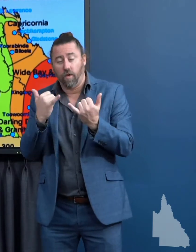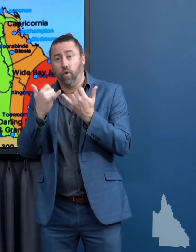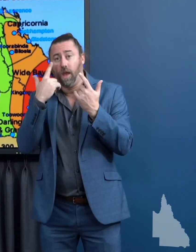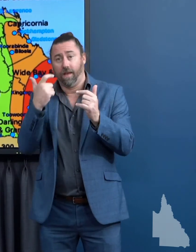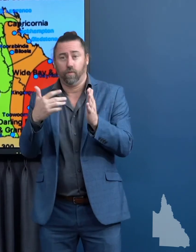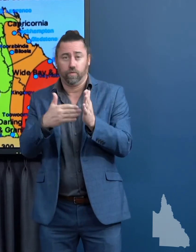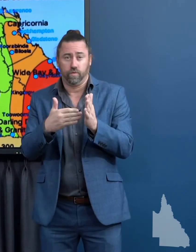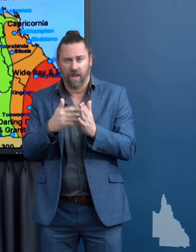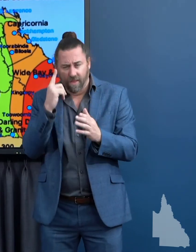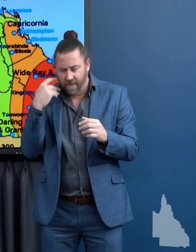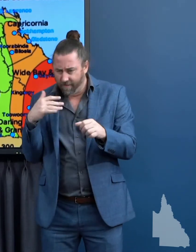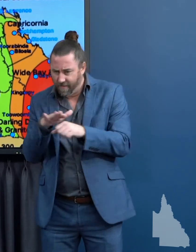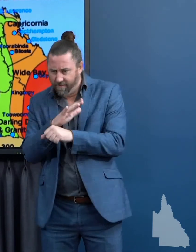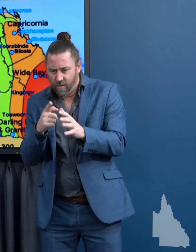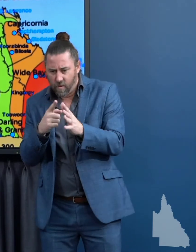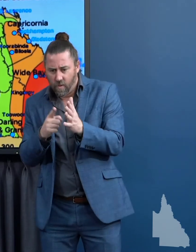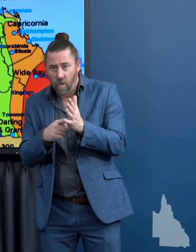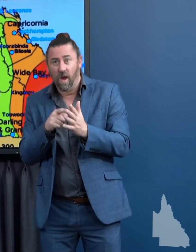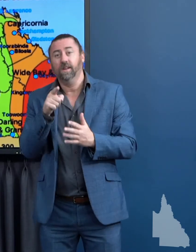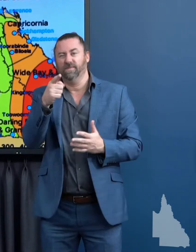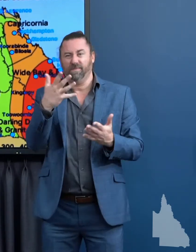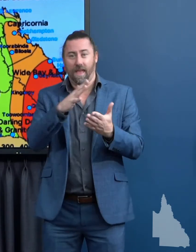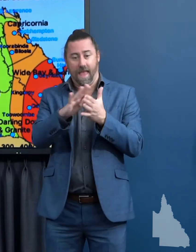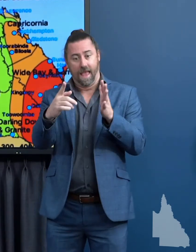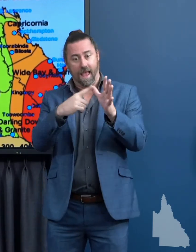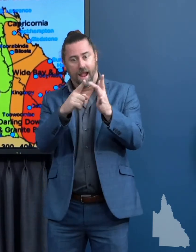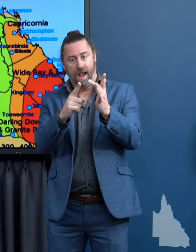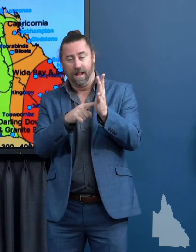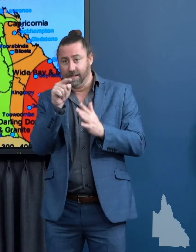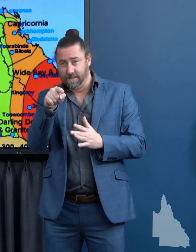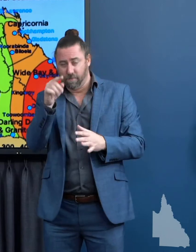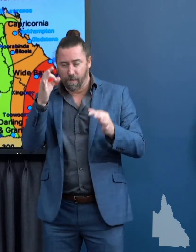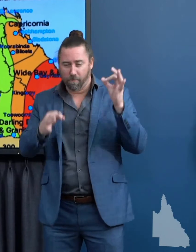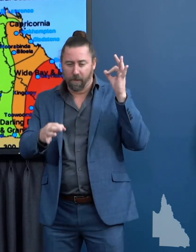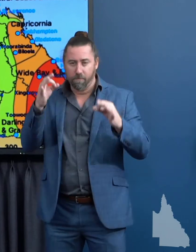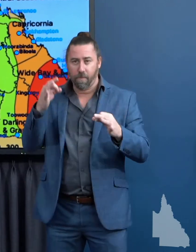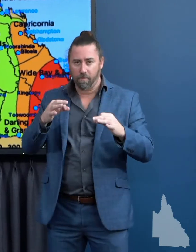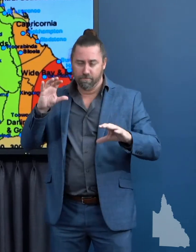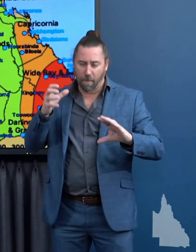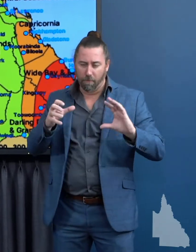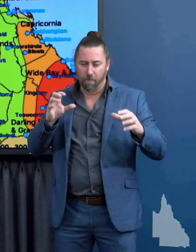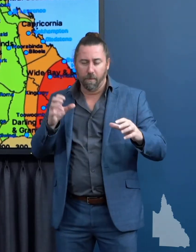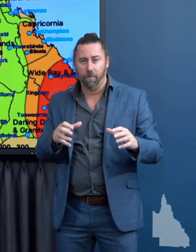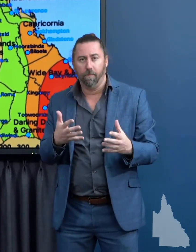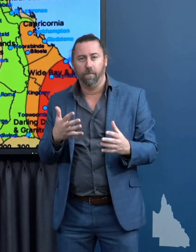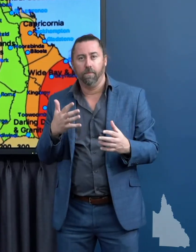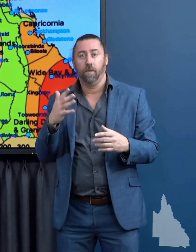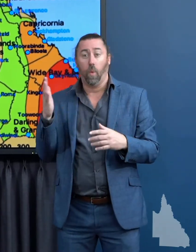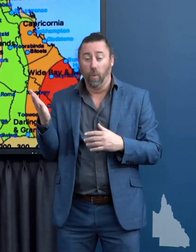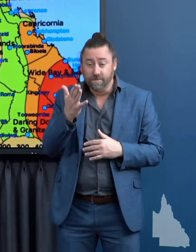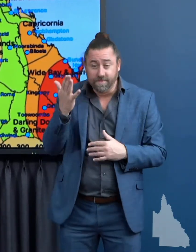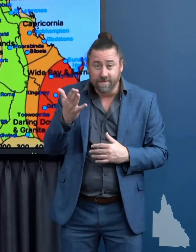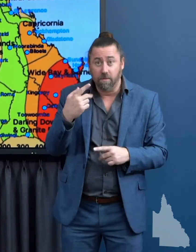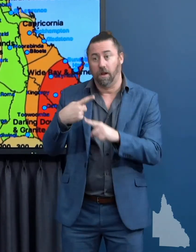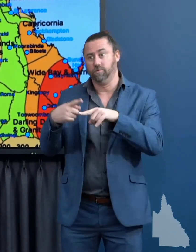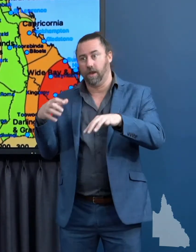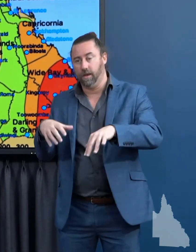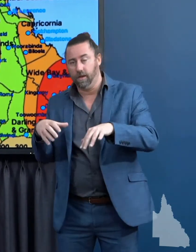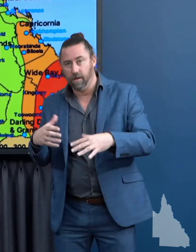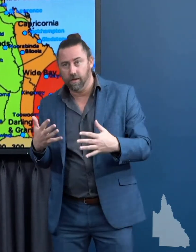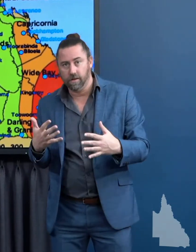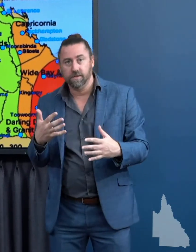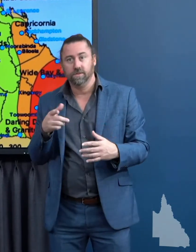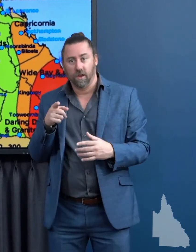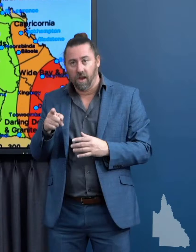possibly covered it all. It's the hail and the wind with these storms, and especially the rainfall. So while we are seeing creeks